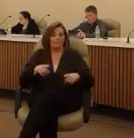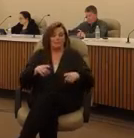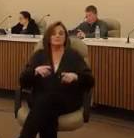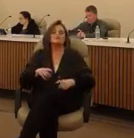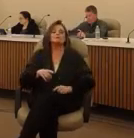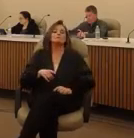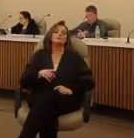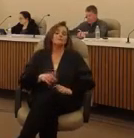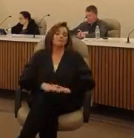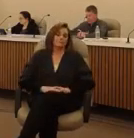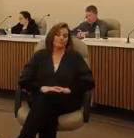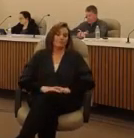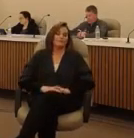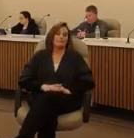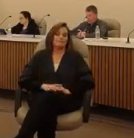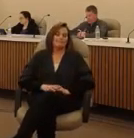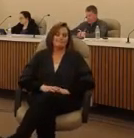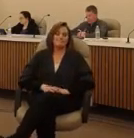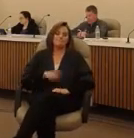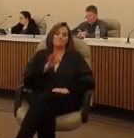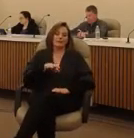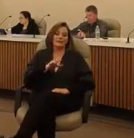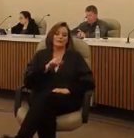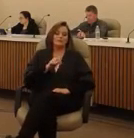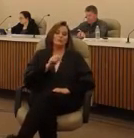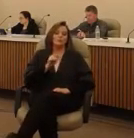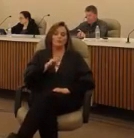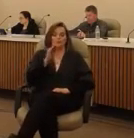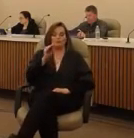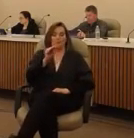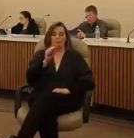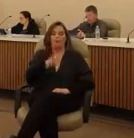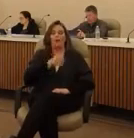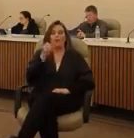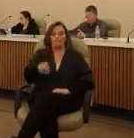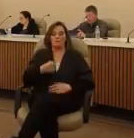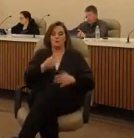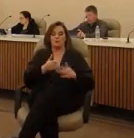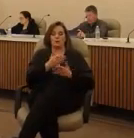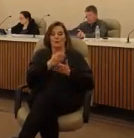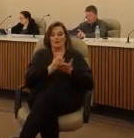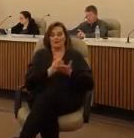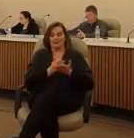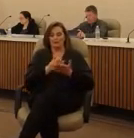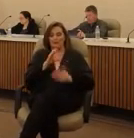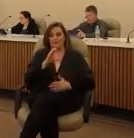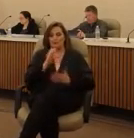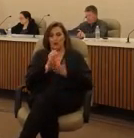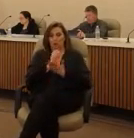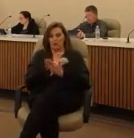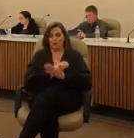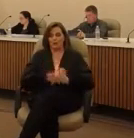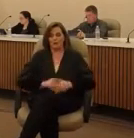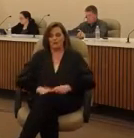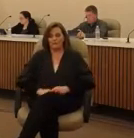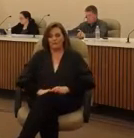basically finds that under this section of code, I'm